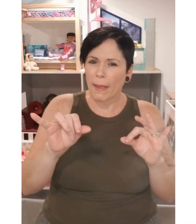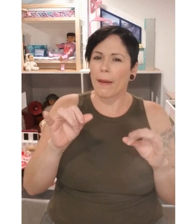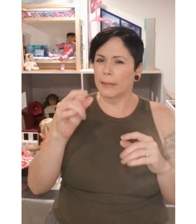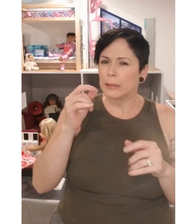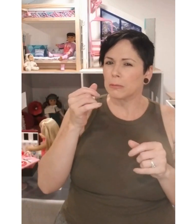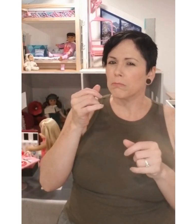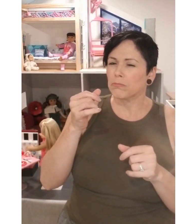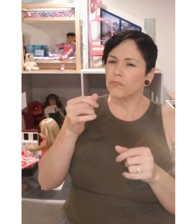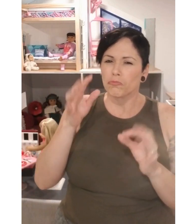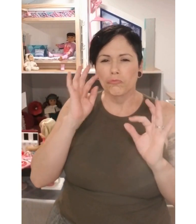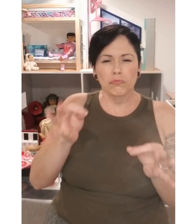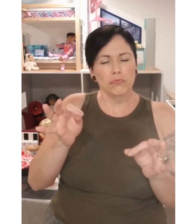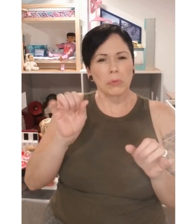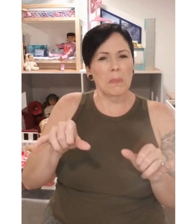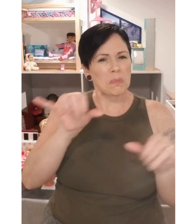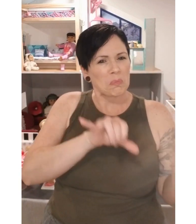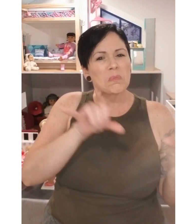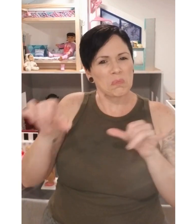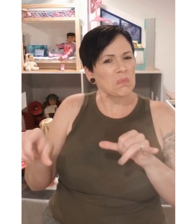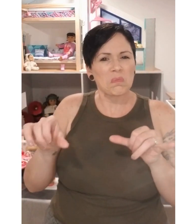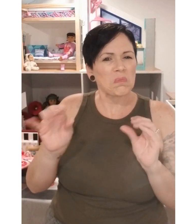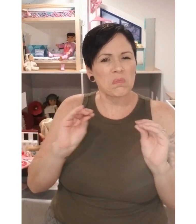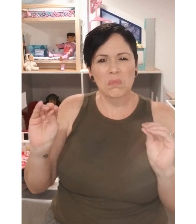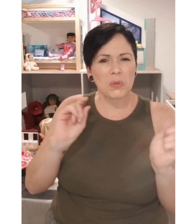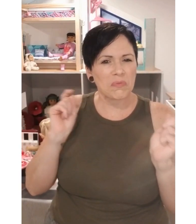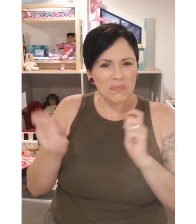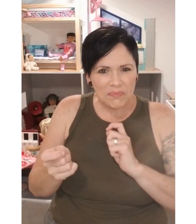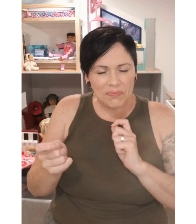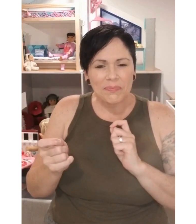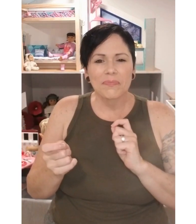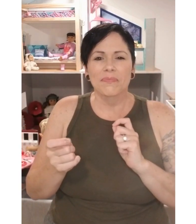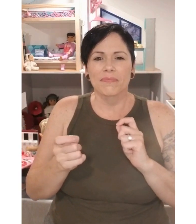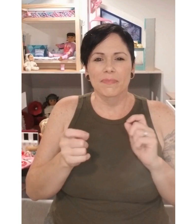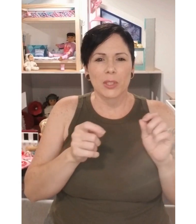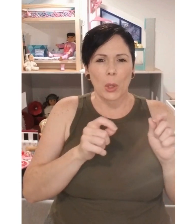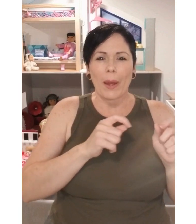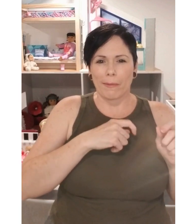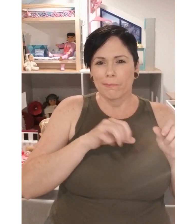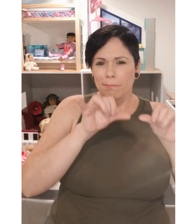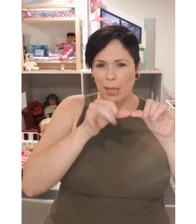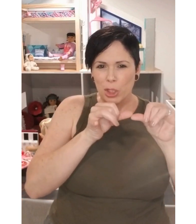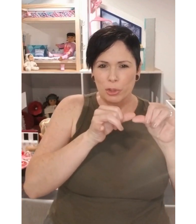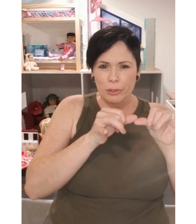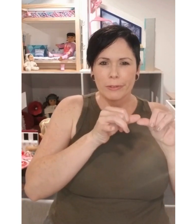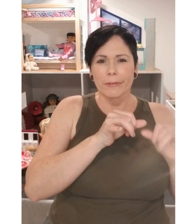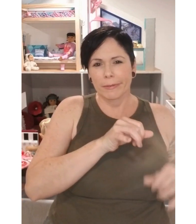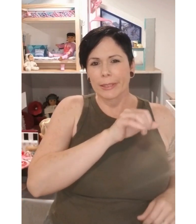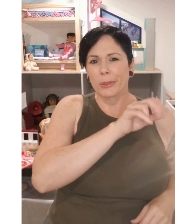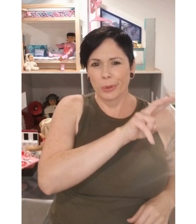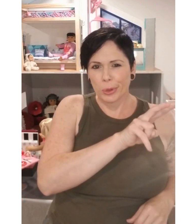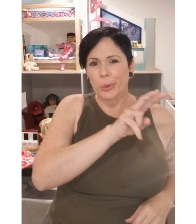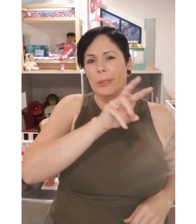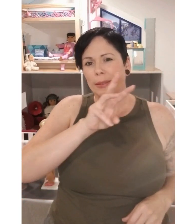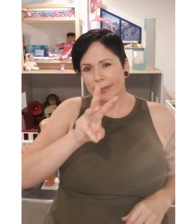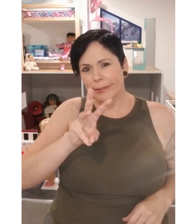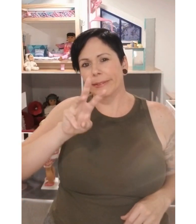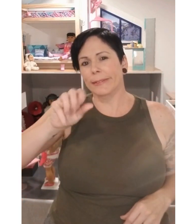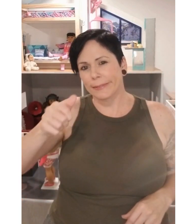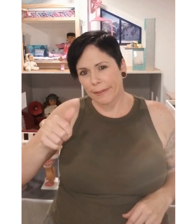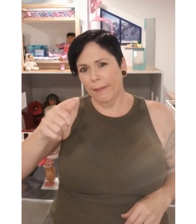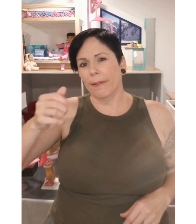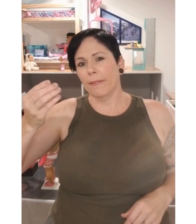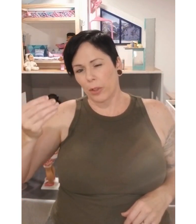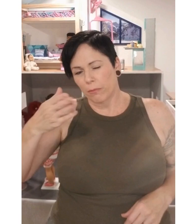made little dots where I plan on creating my holes. And I decided I wanted to make